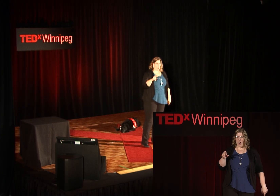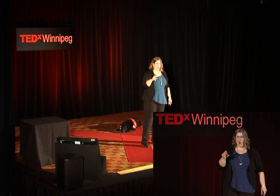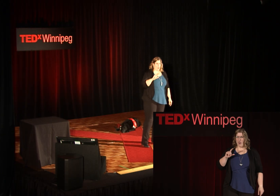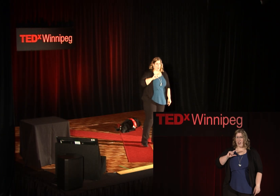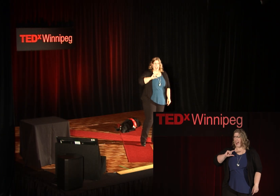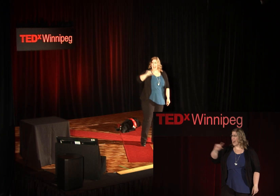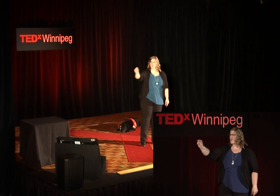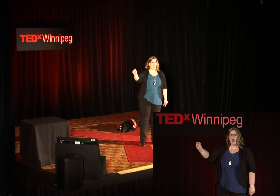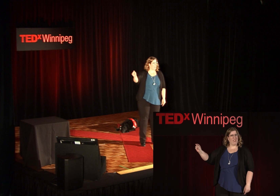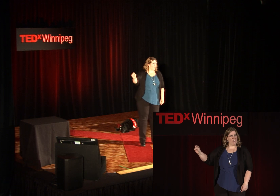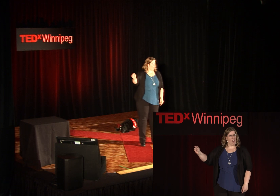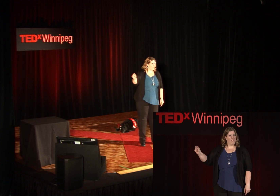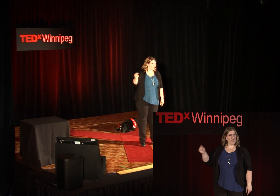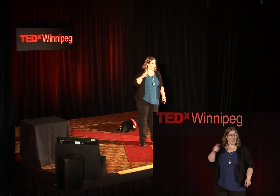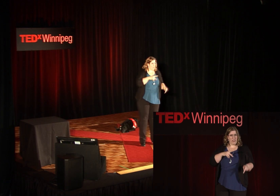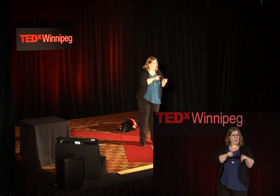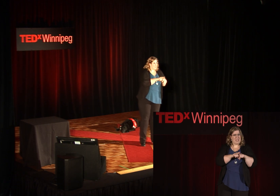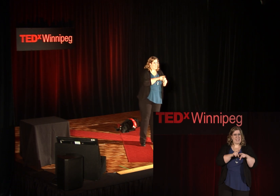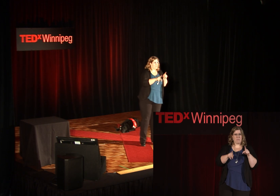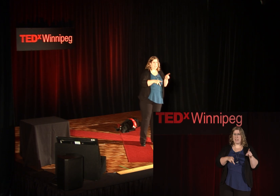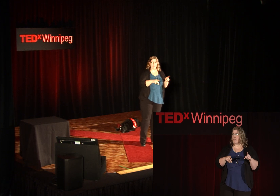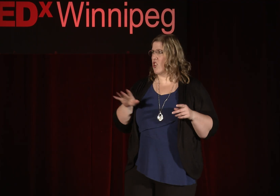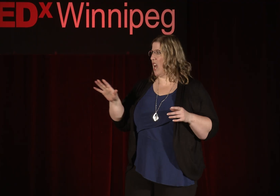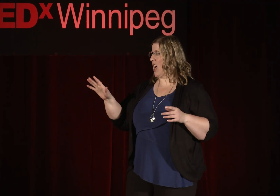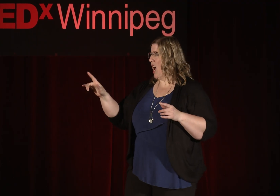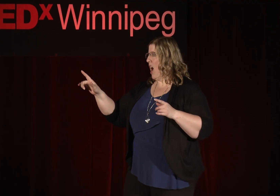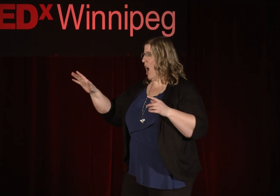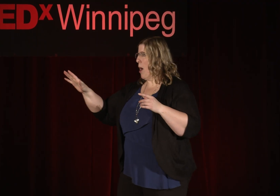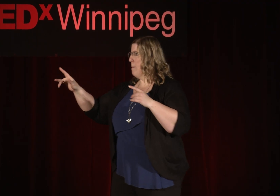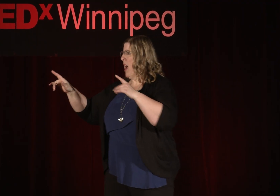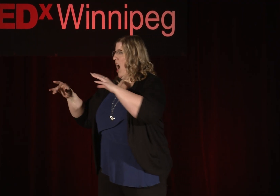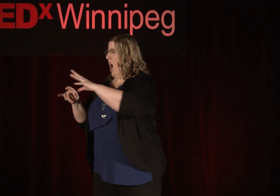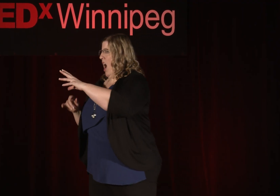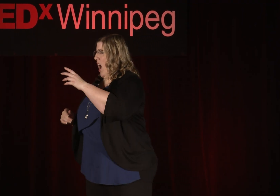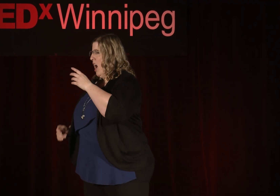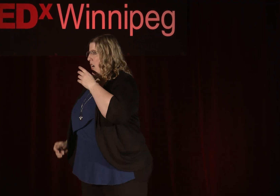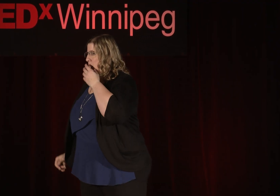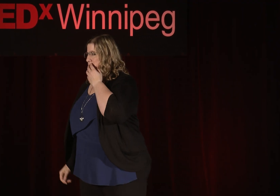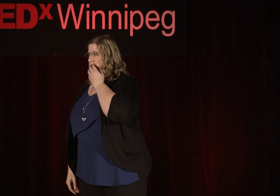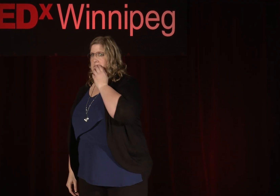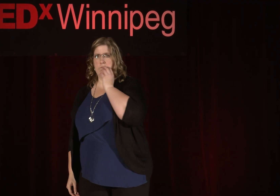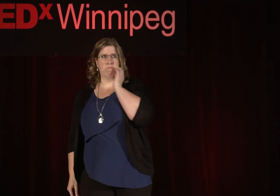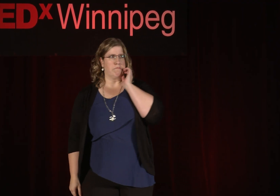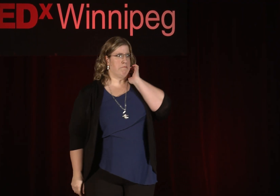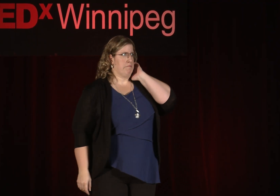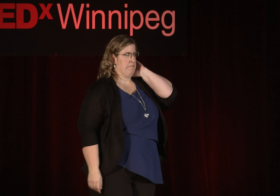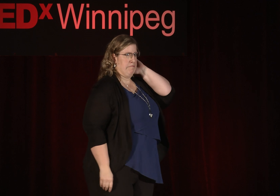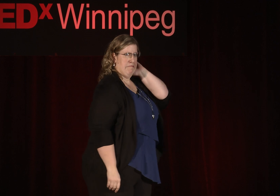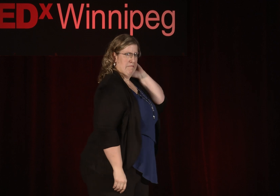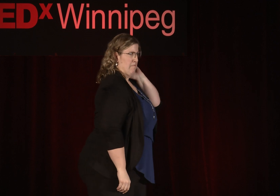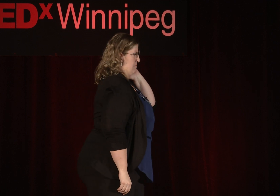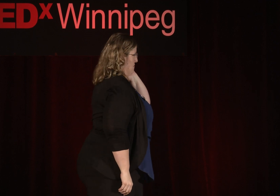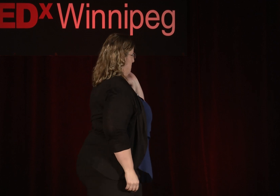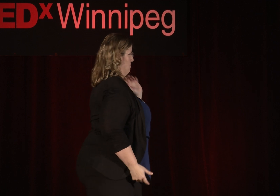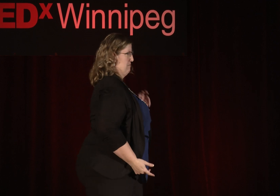car and drive off, those people look perplexed and concerned.